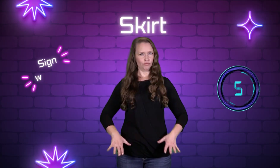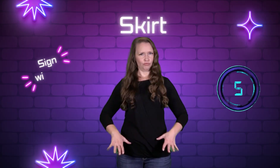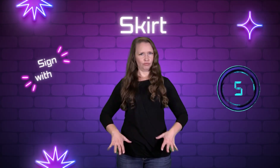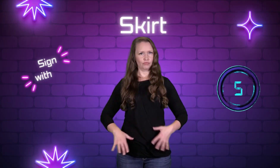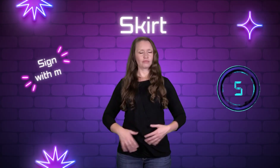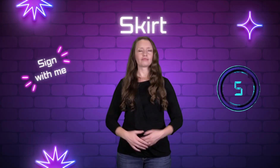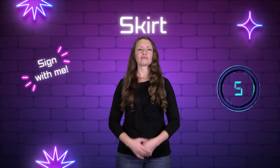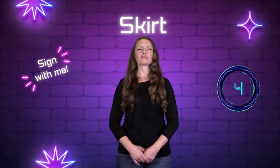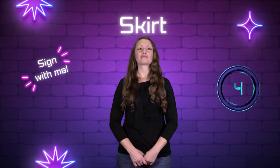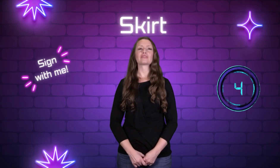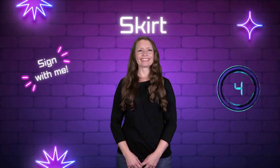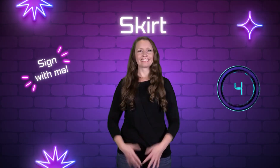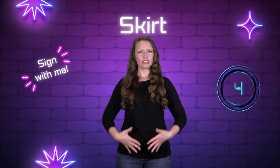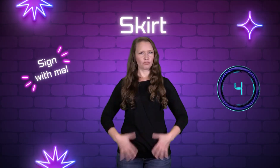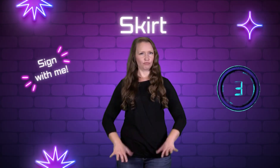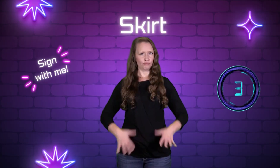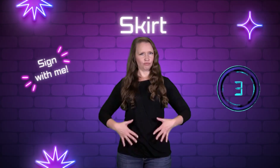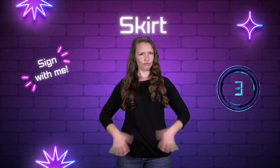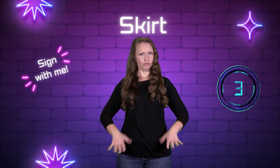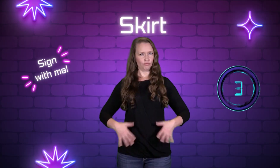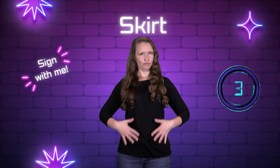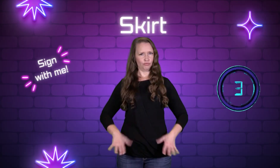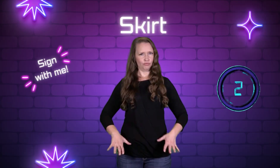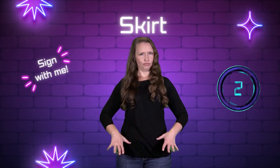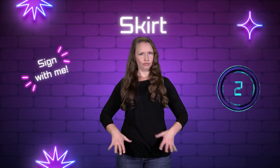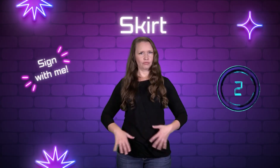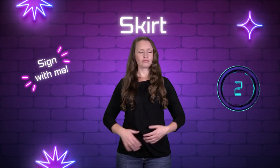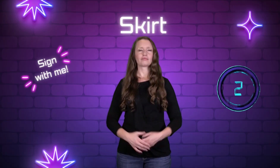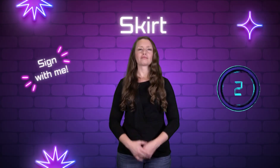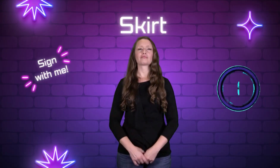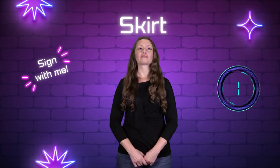Sign with me, sign, skirt.